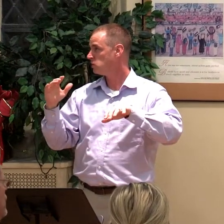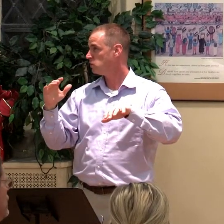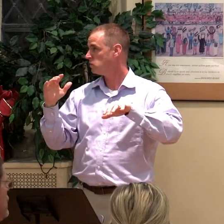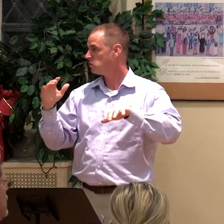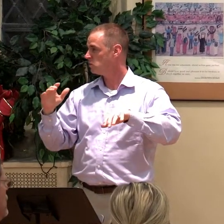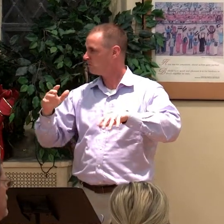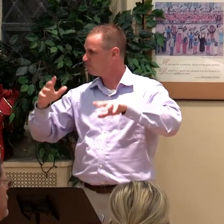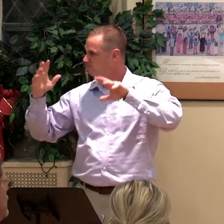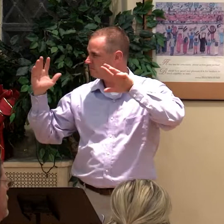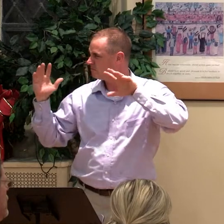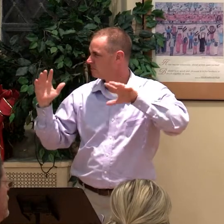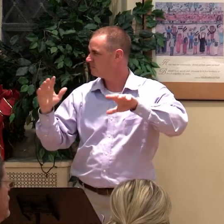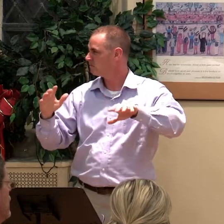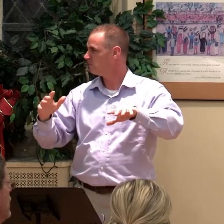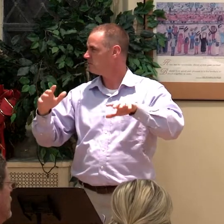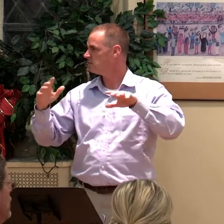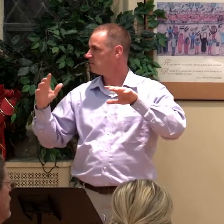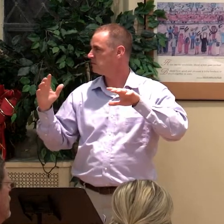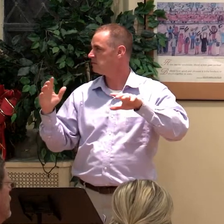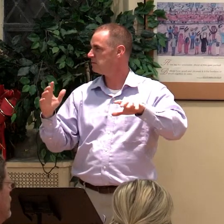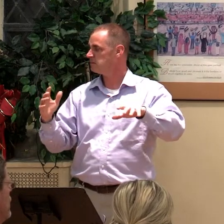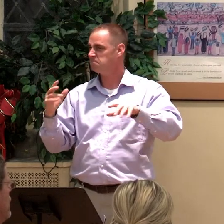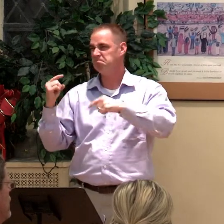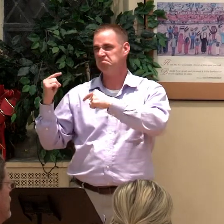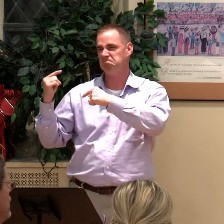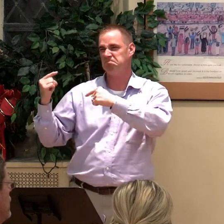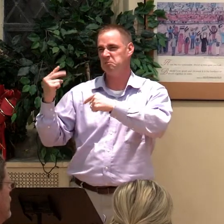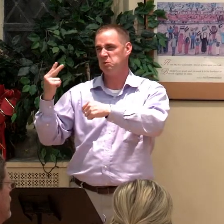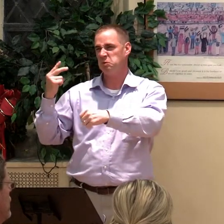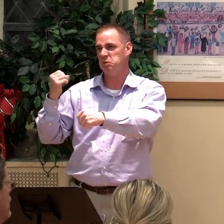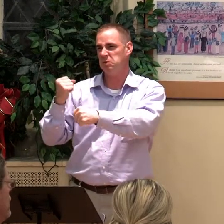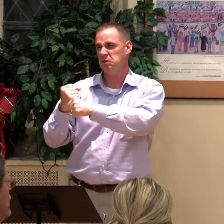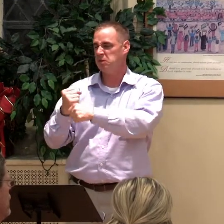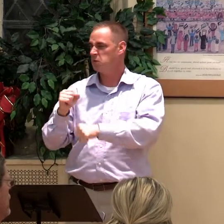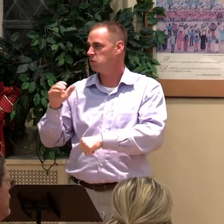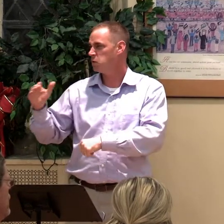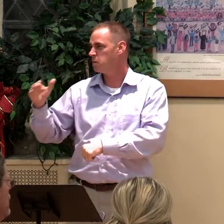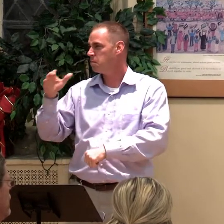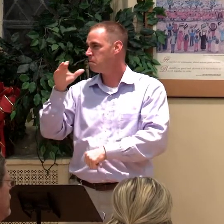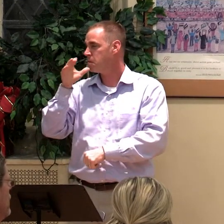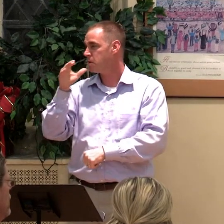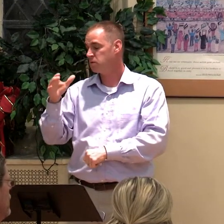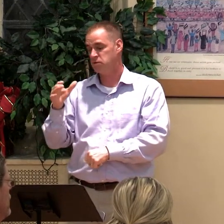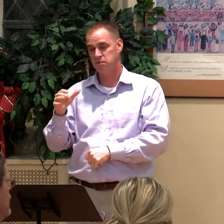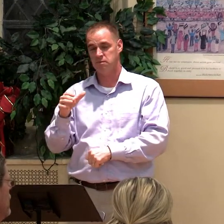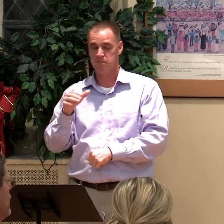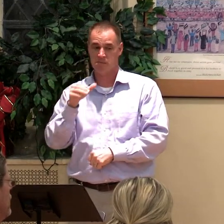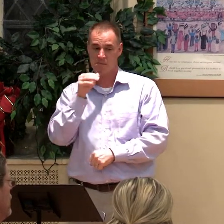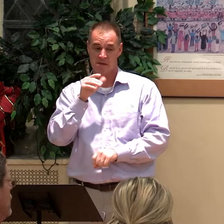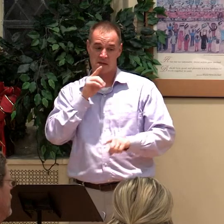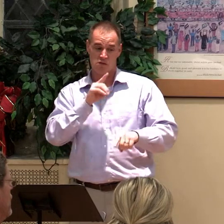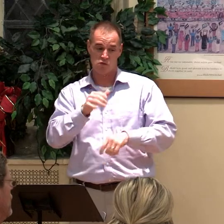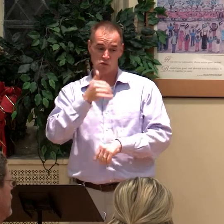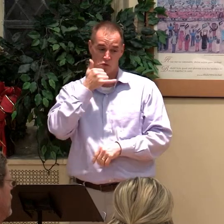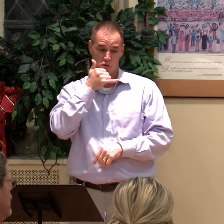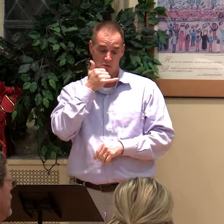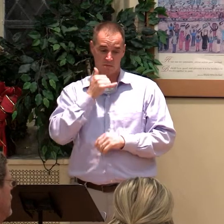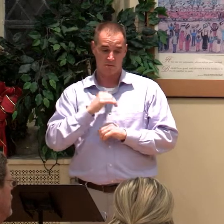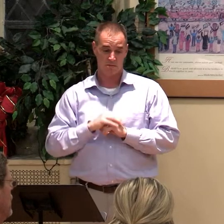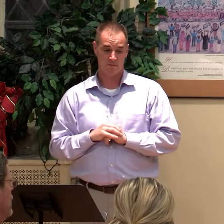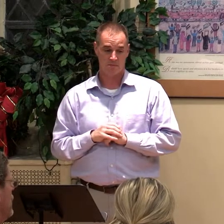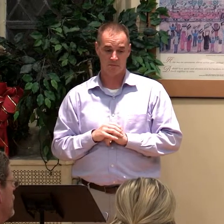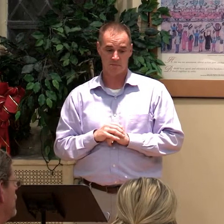It's raining, and it's 2 years to the day since your mother has not answered your calls. And